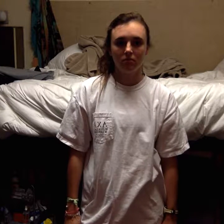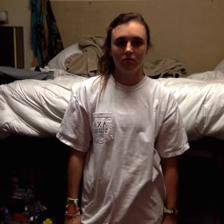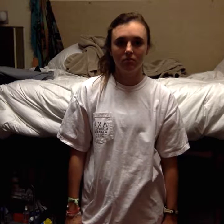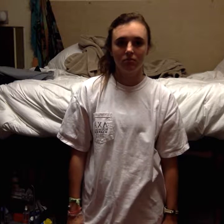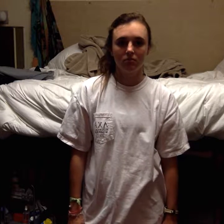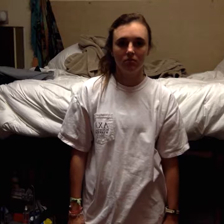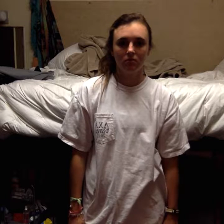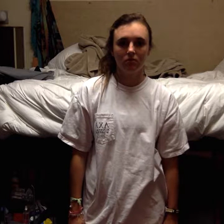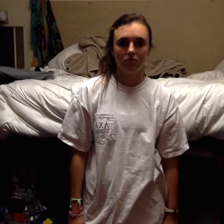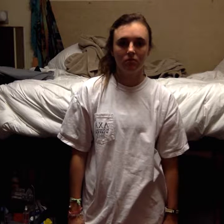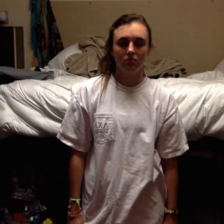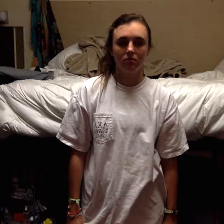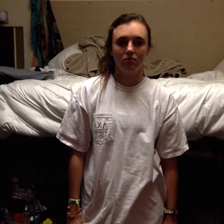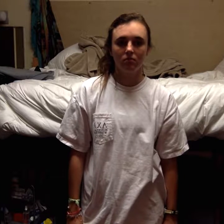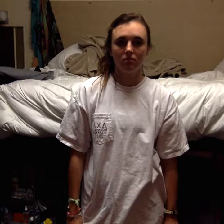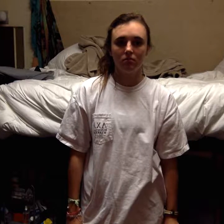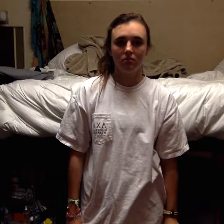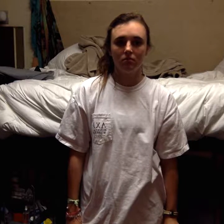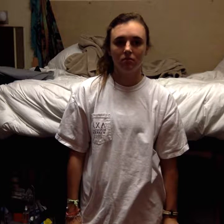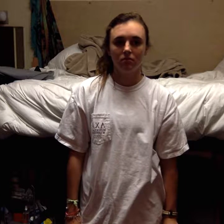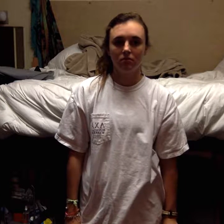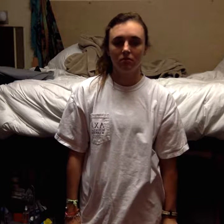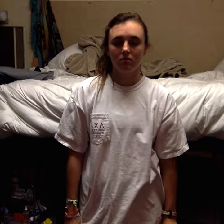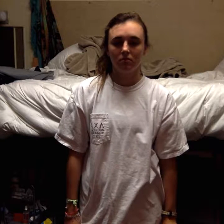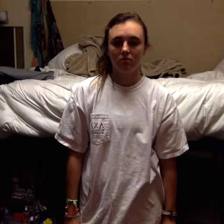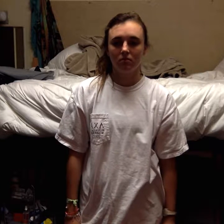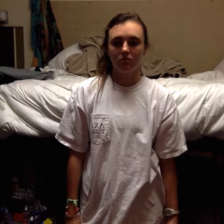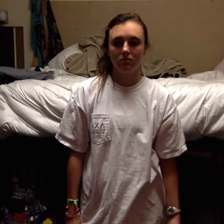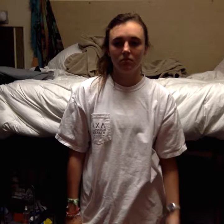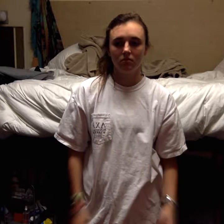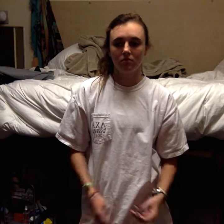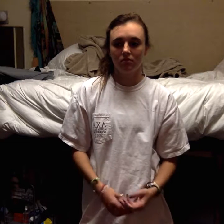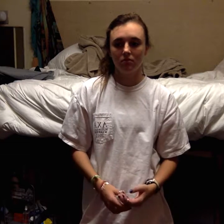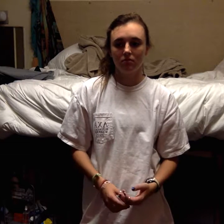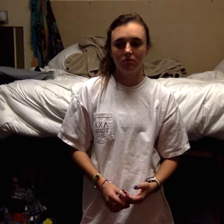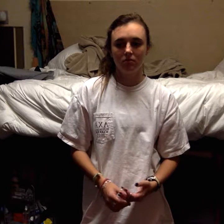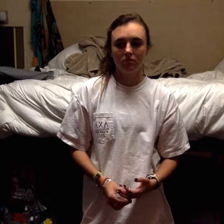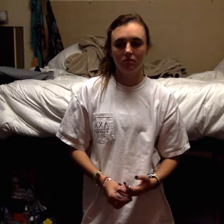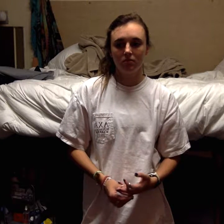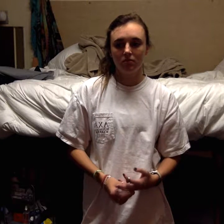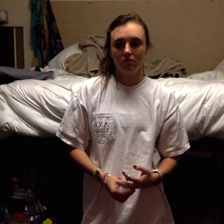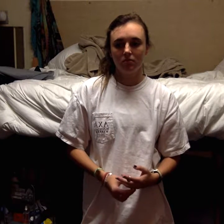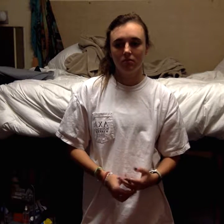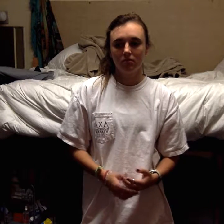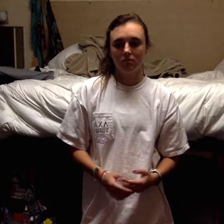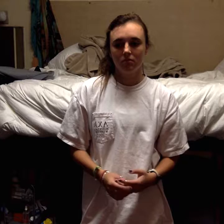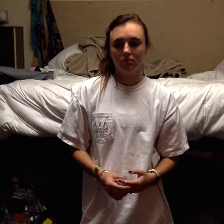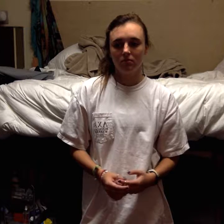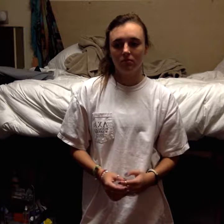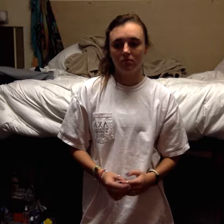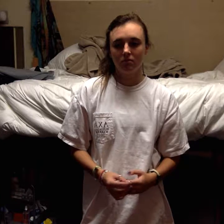it. Yeah, don't try and make it the same. That's right. Okay.